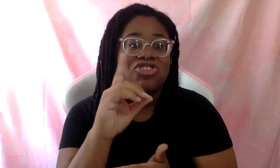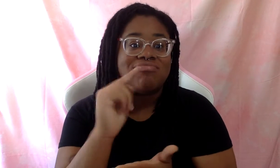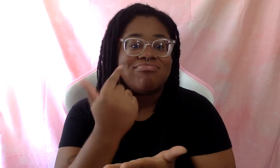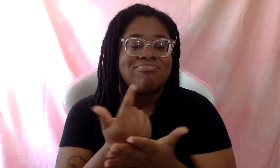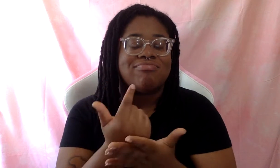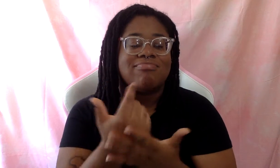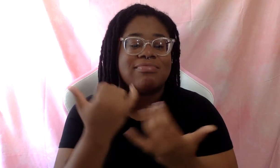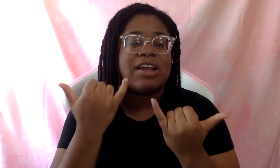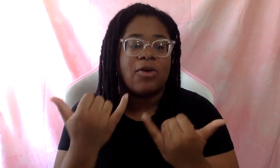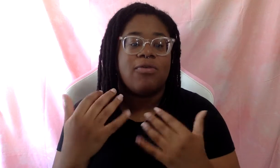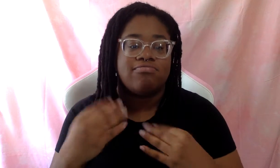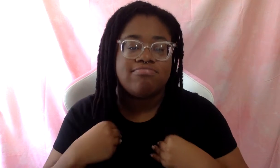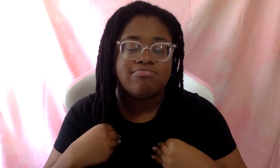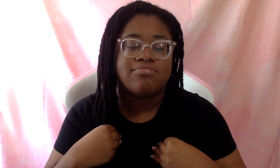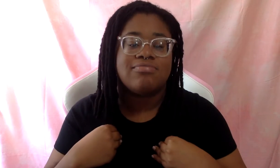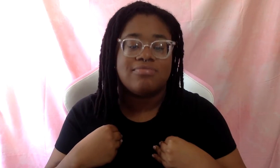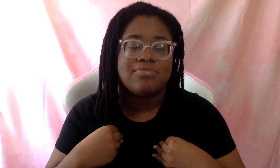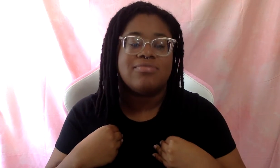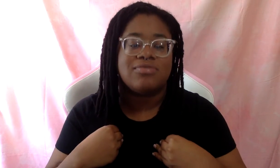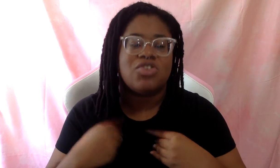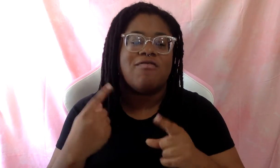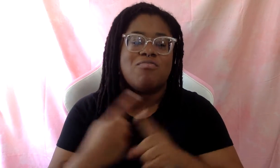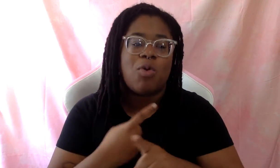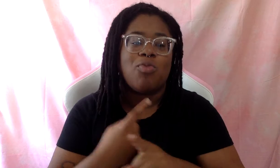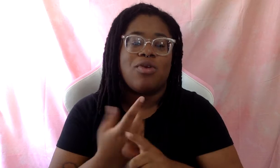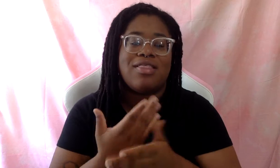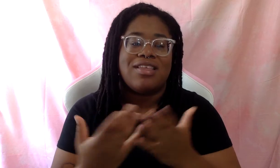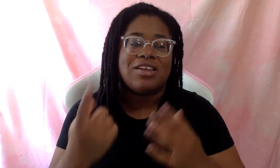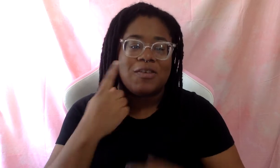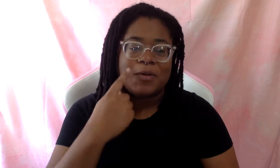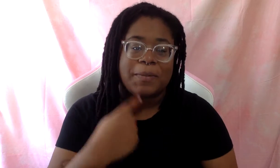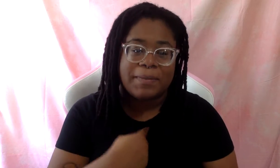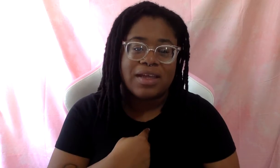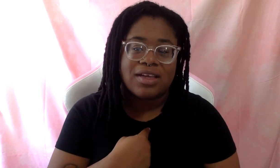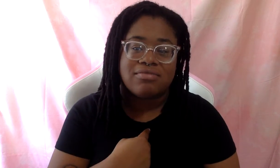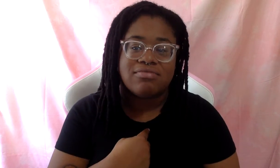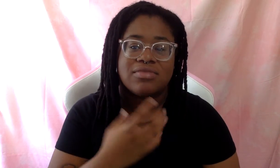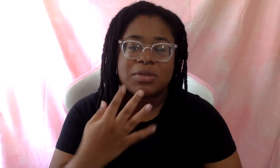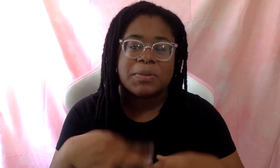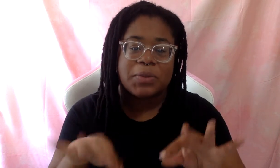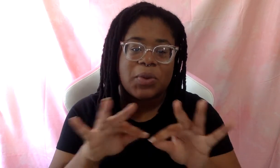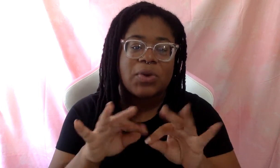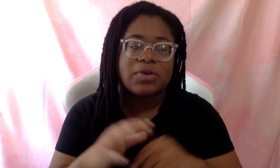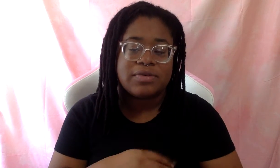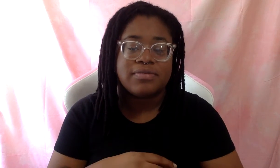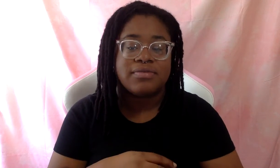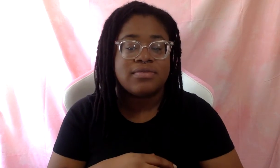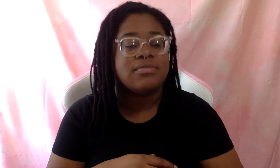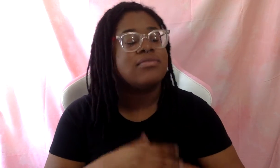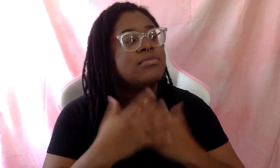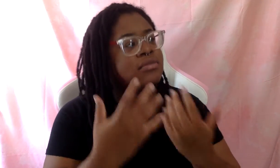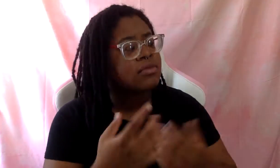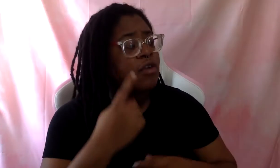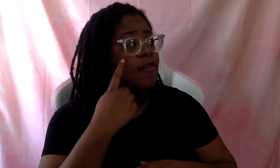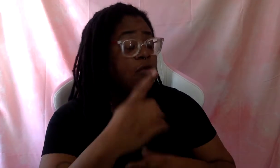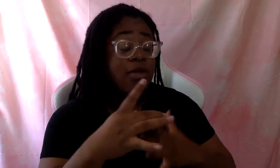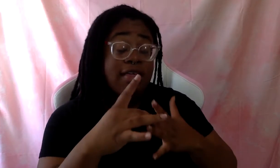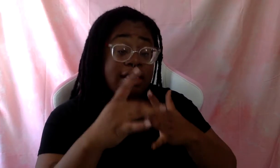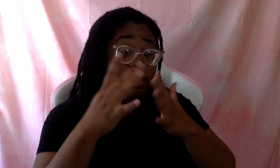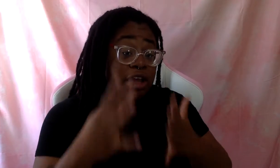just making sure that everything is appropriate for me. Hmm. And to the leaders in organizations who may be listening to